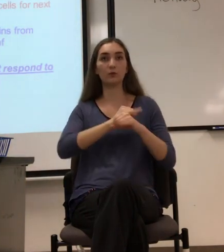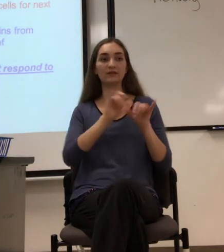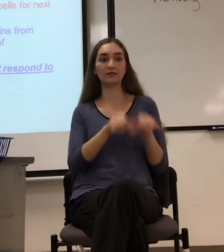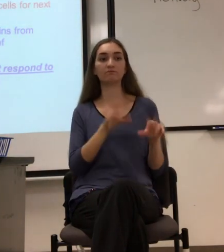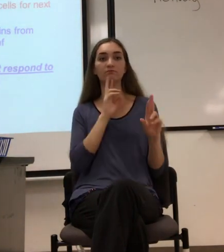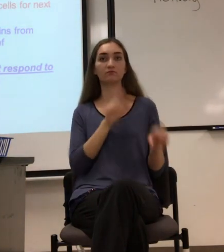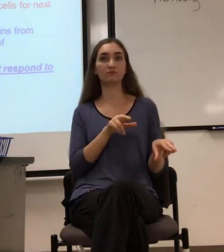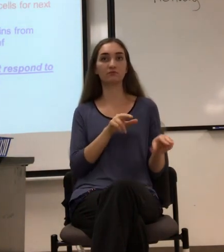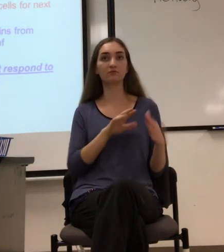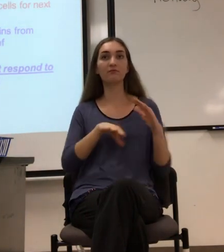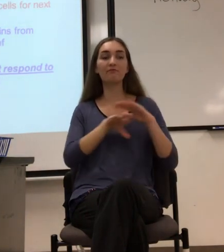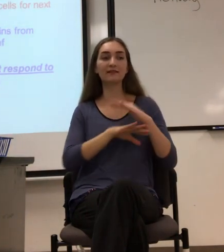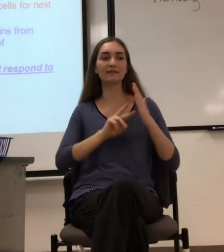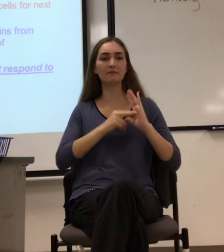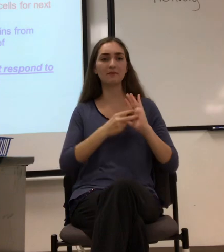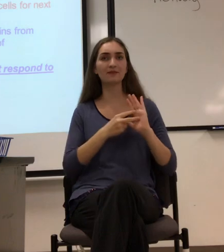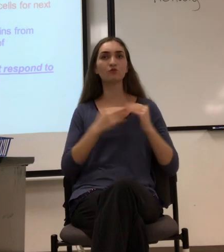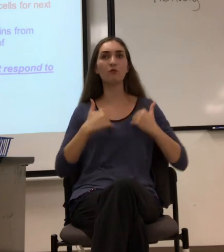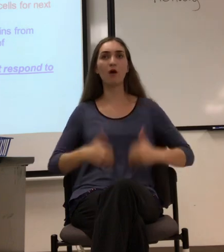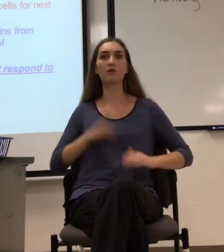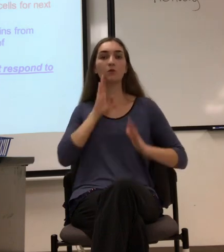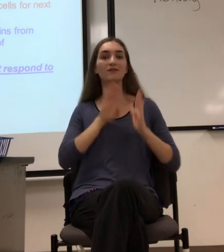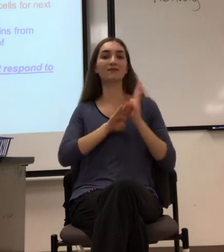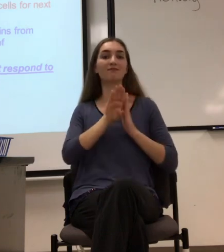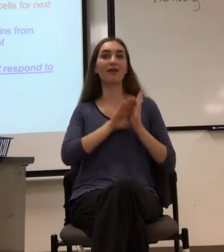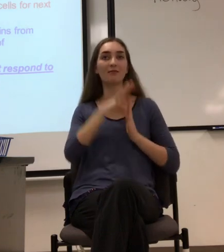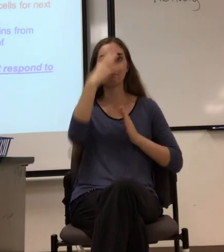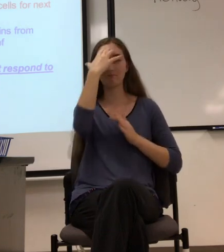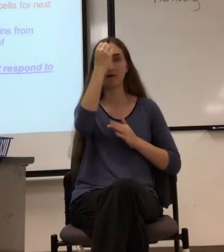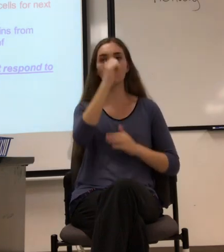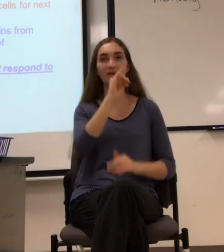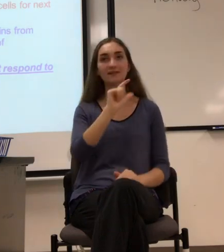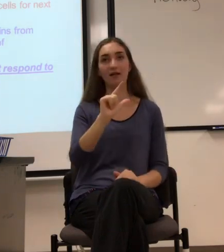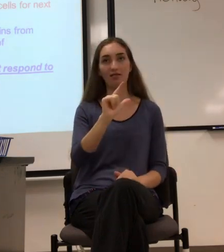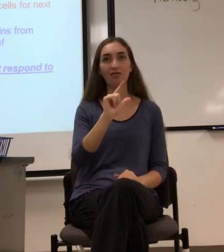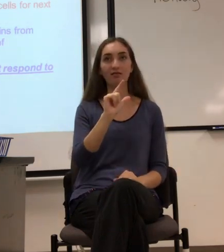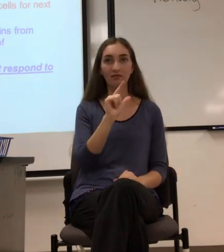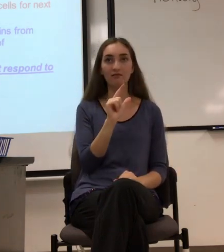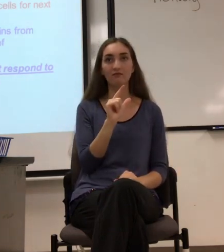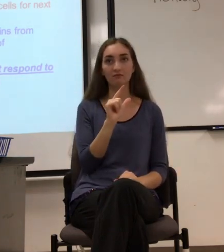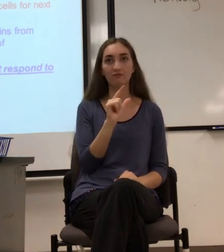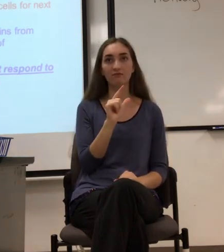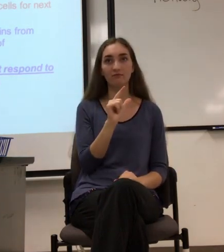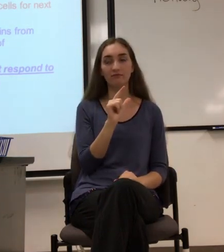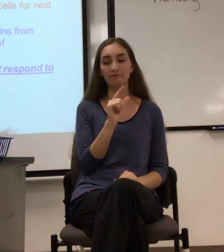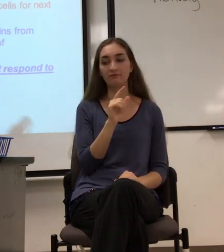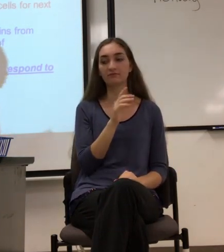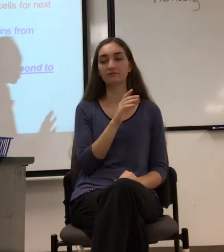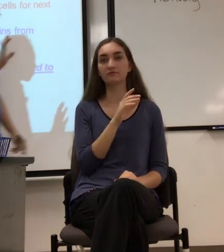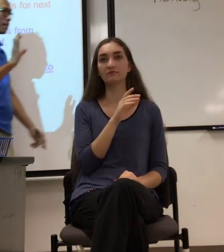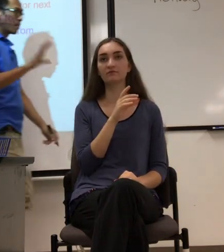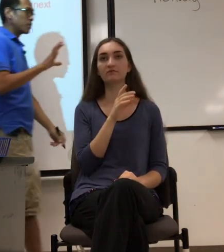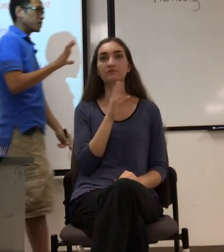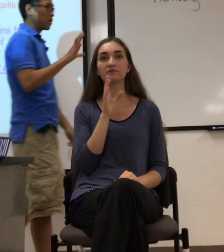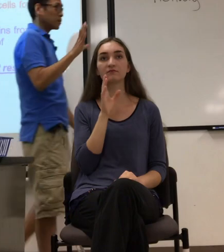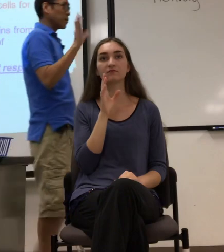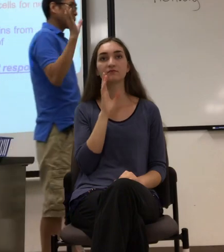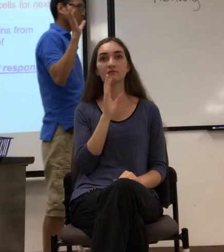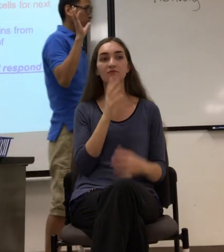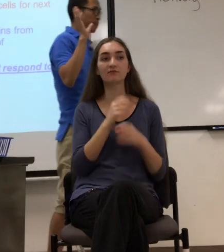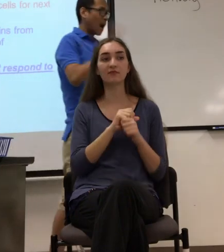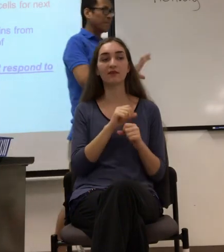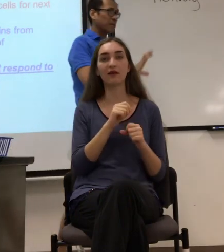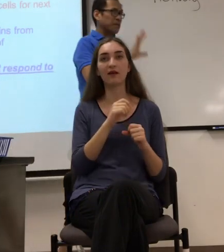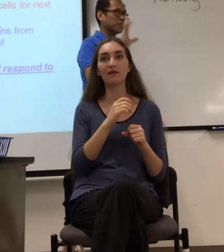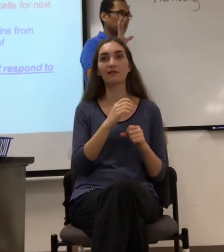memory cell. Active immunity, you get sick, you respond, you get a memory cell out of it. Get another memory cell to